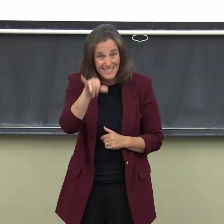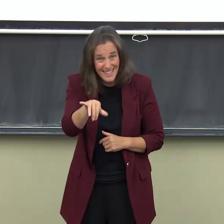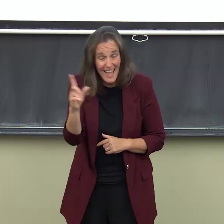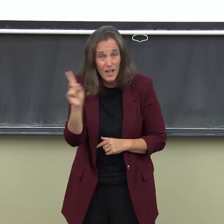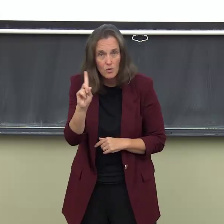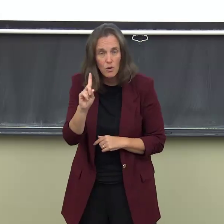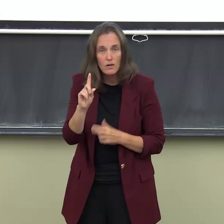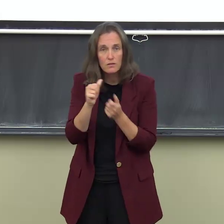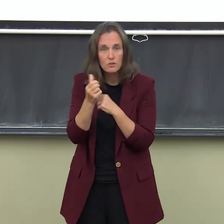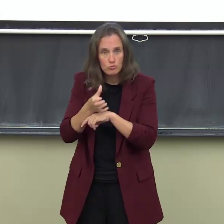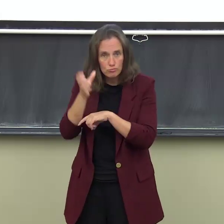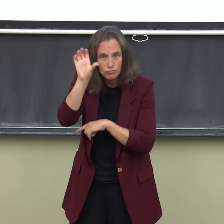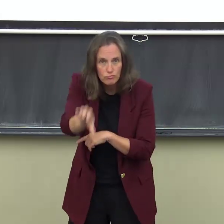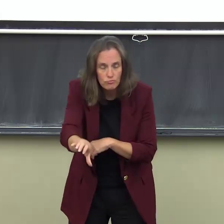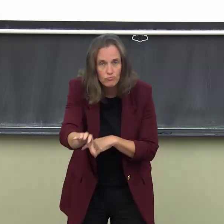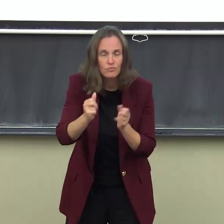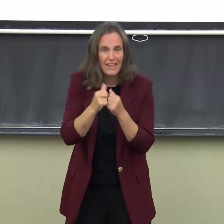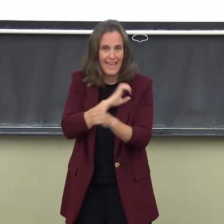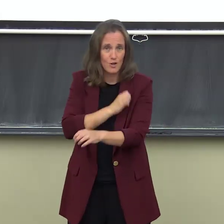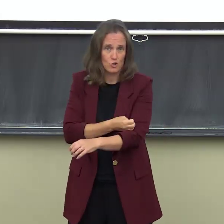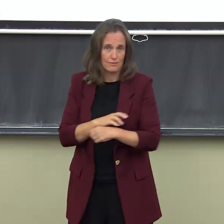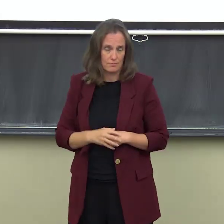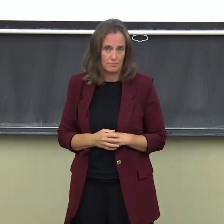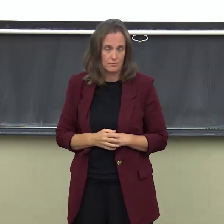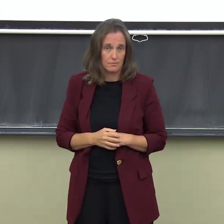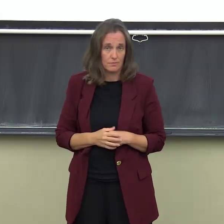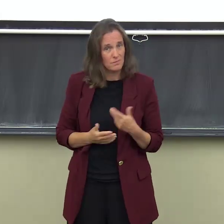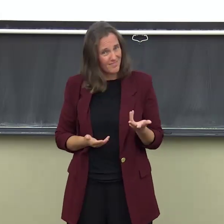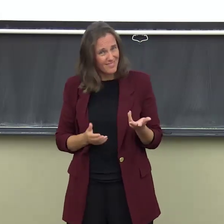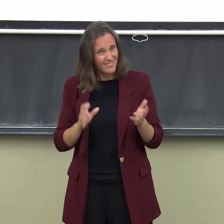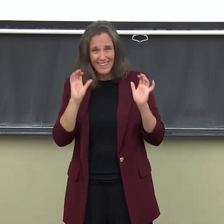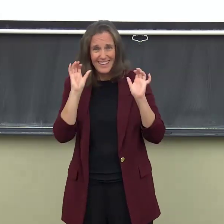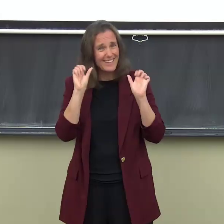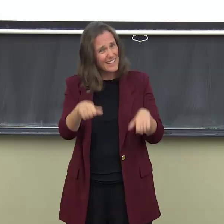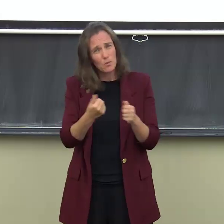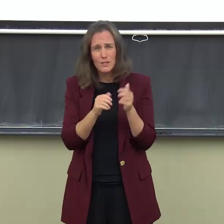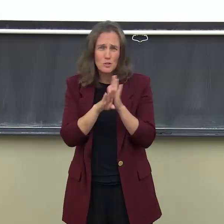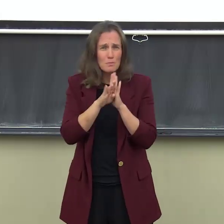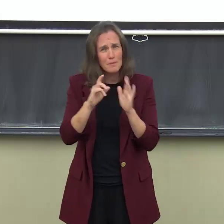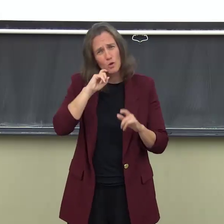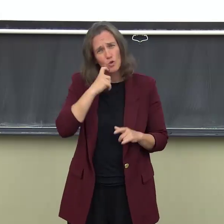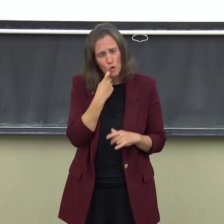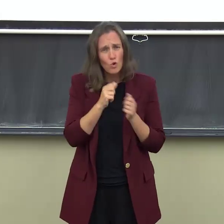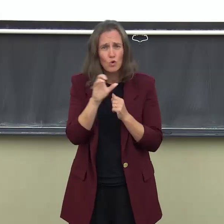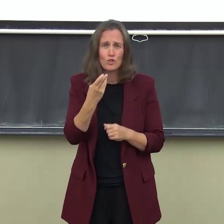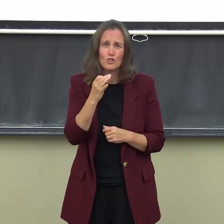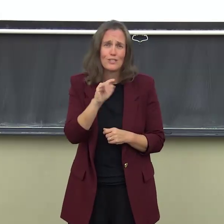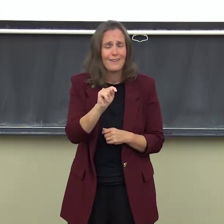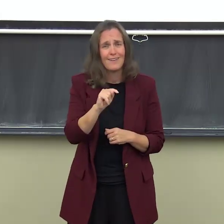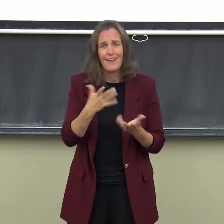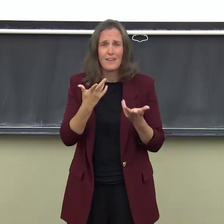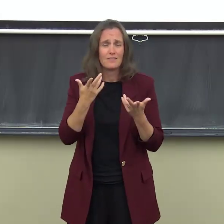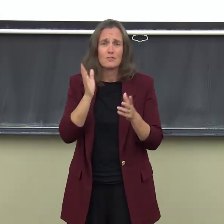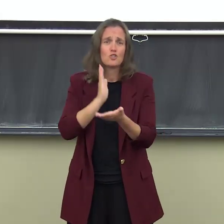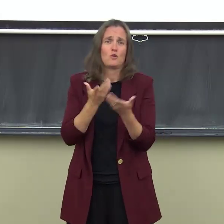our energy? You know, like, can we just build cool shit and stop trying to convince other people to do it for